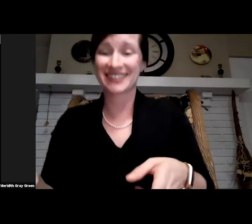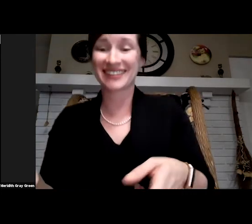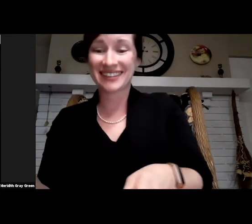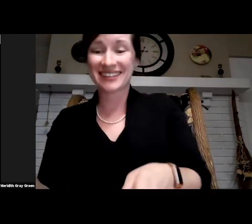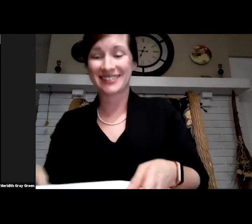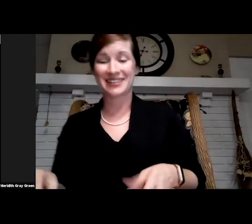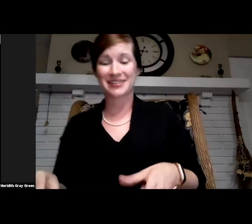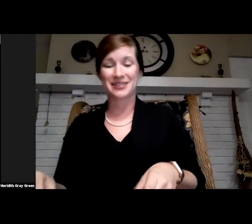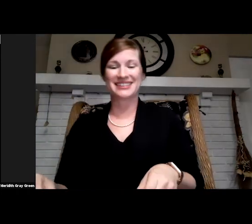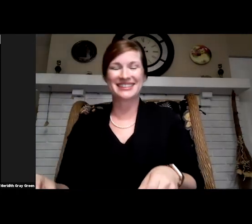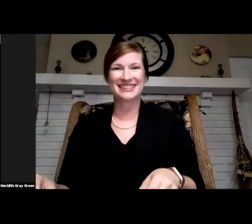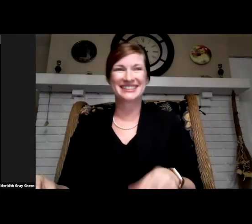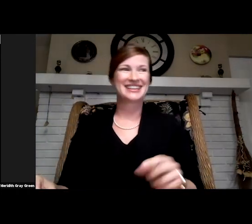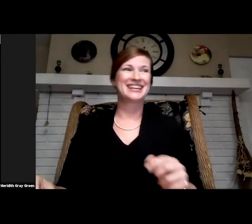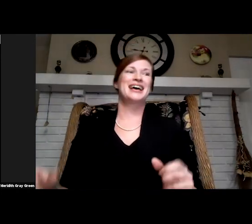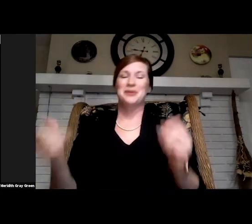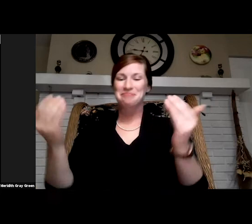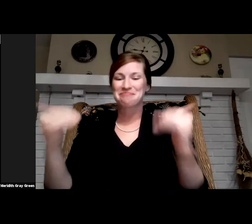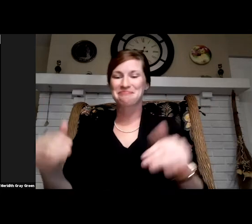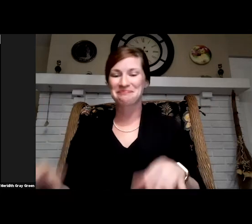That was right on target.